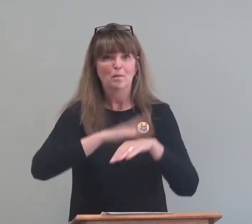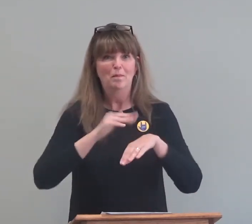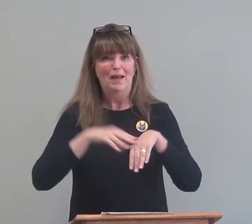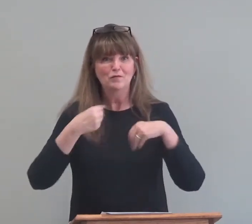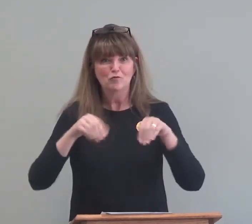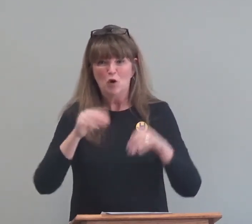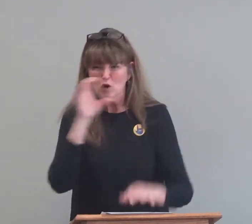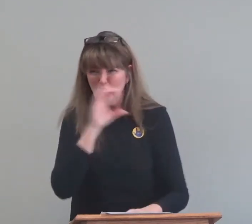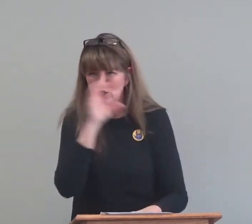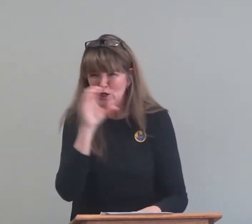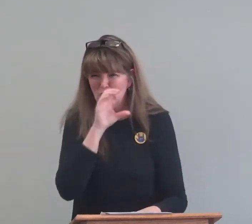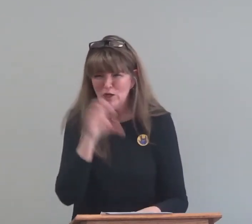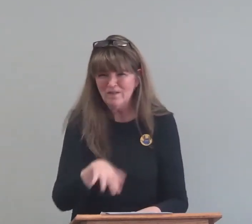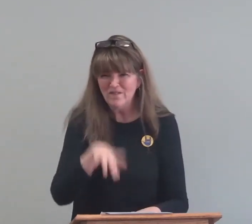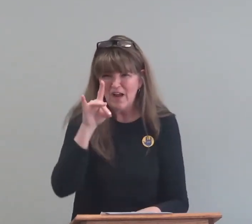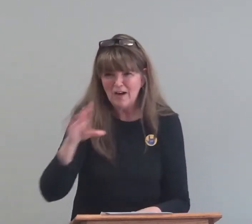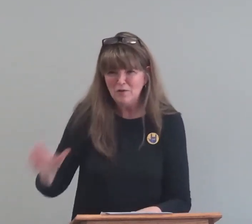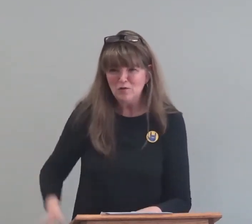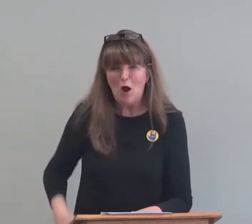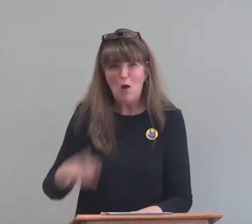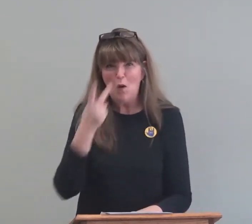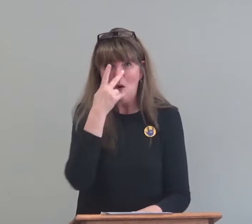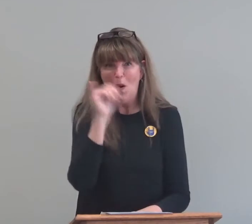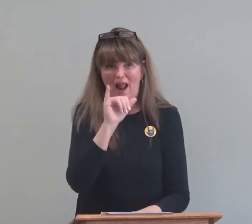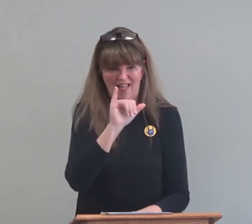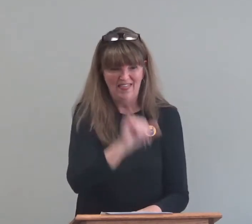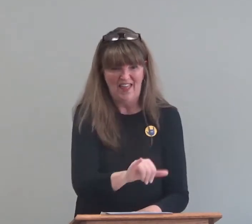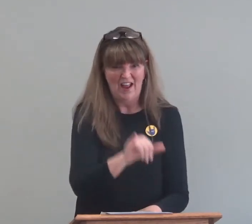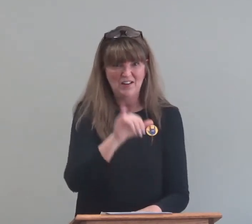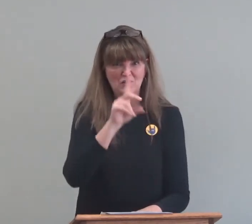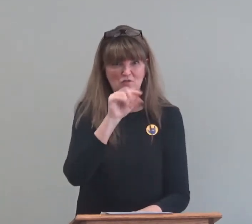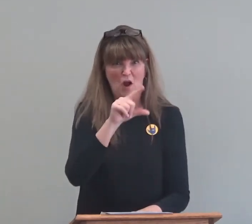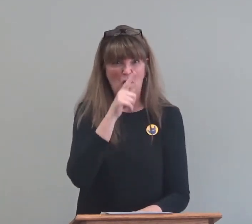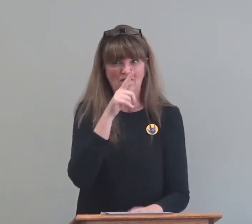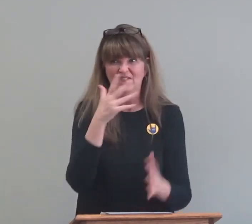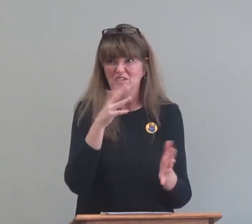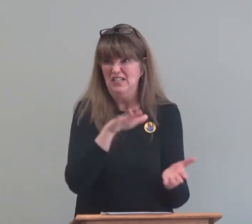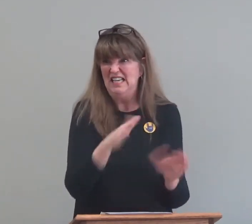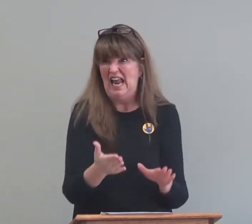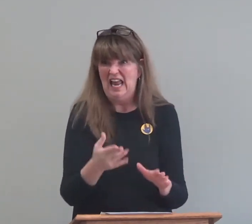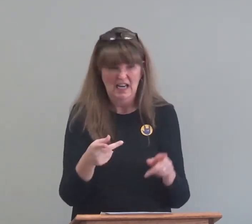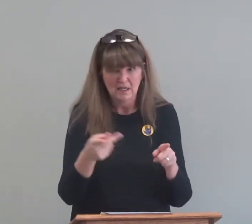had died. So he quick went to a pet store and found a dog that looked like the dead dog.